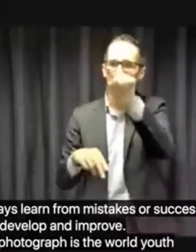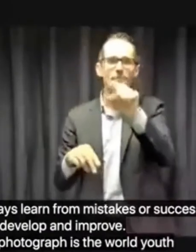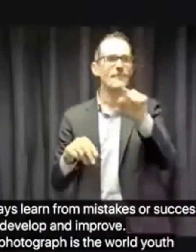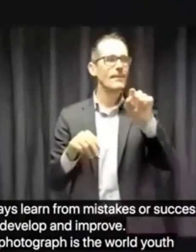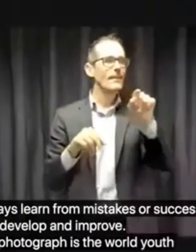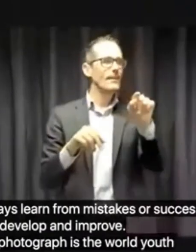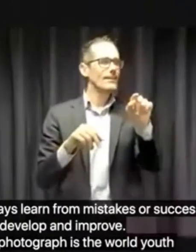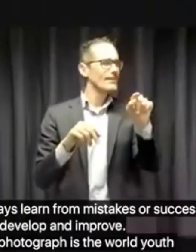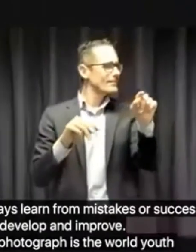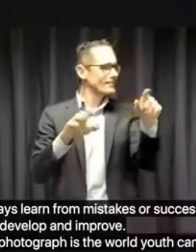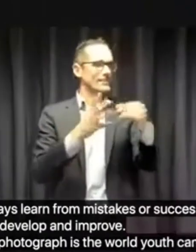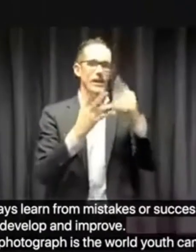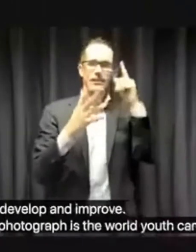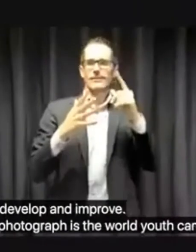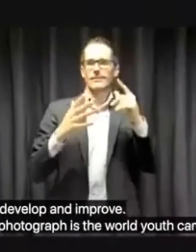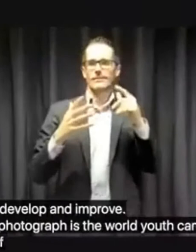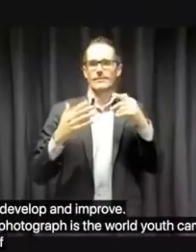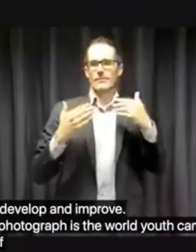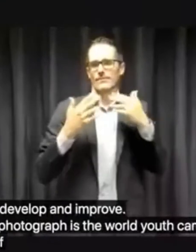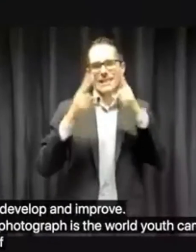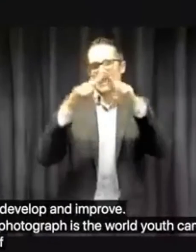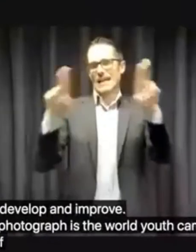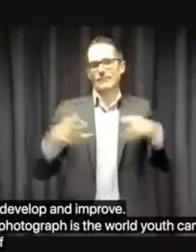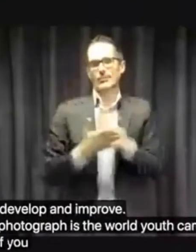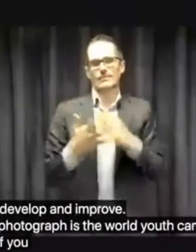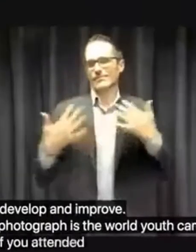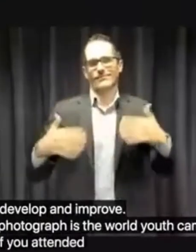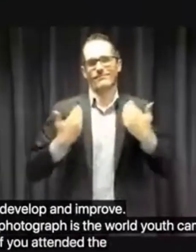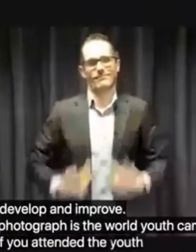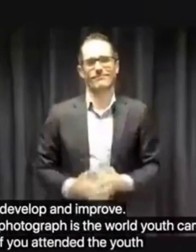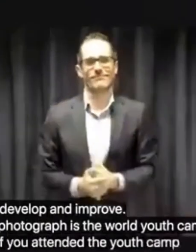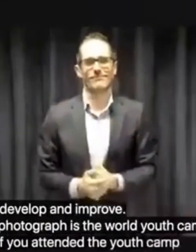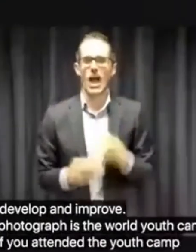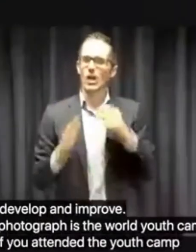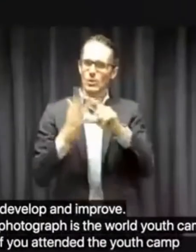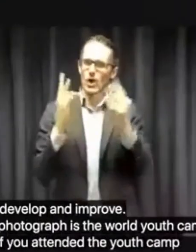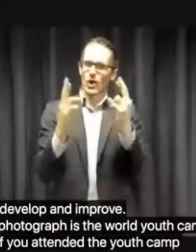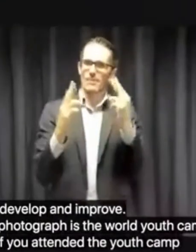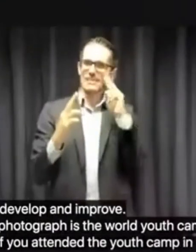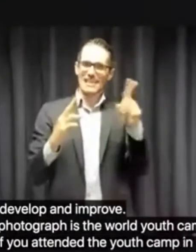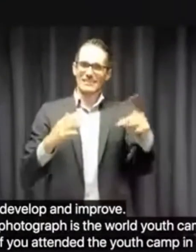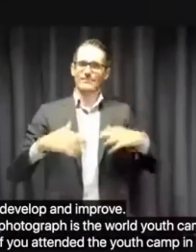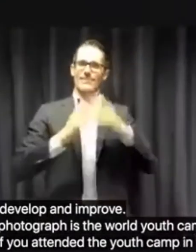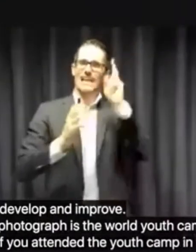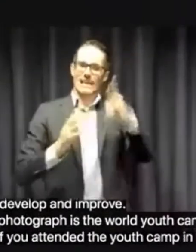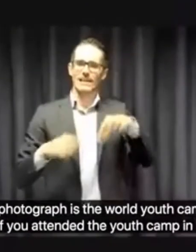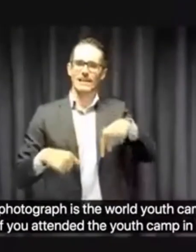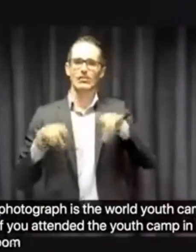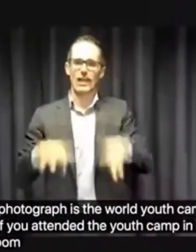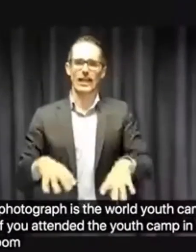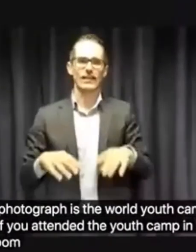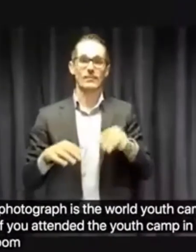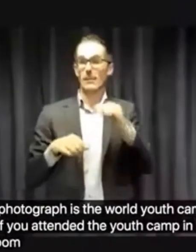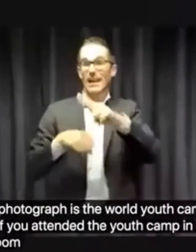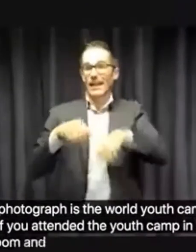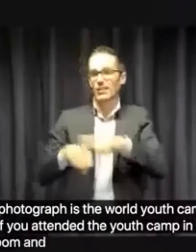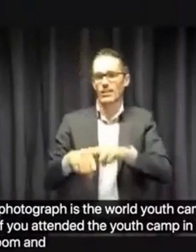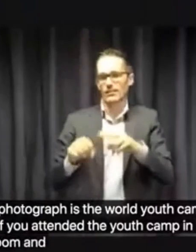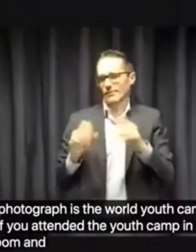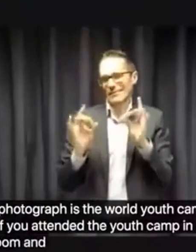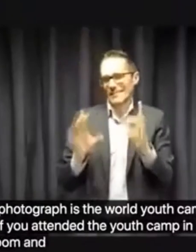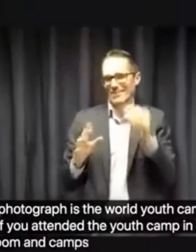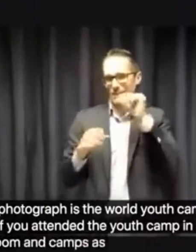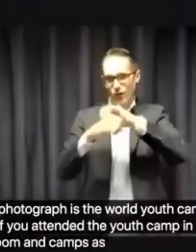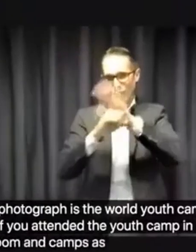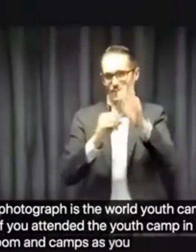the camp in Paris in the room. Camps, as you would agree, are extremely worthwhile events. And I hope